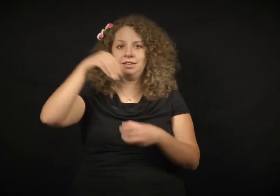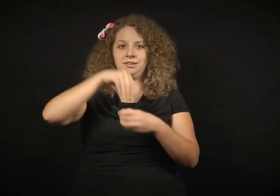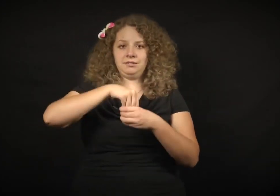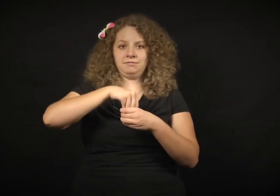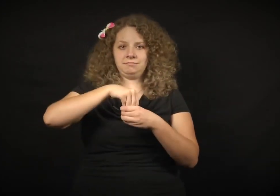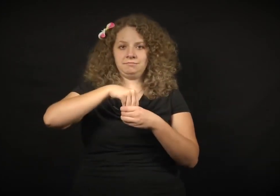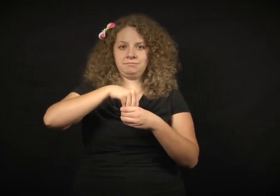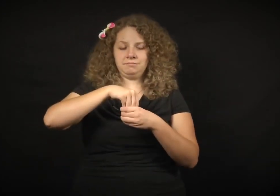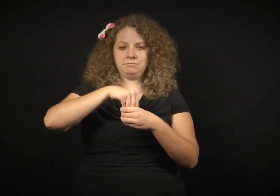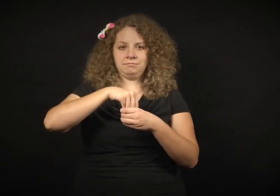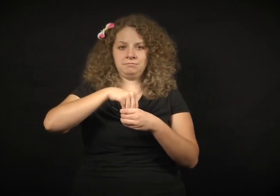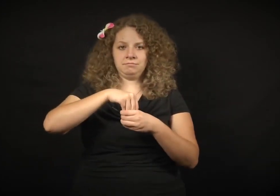in,